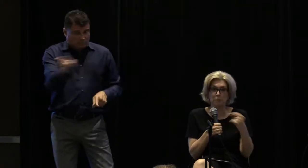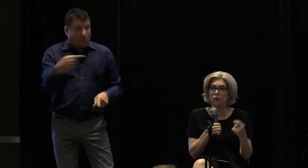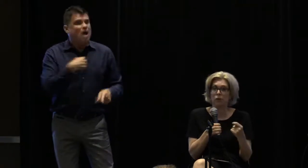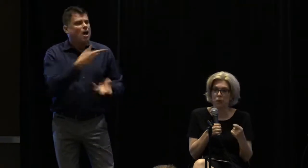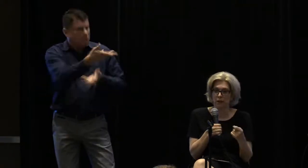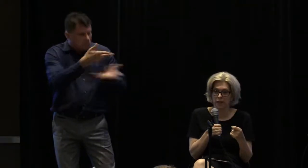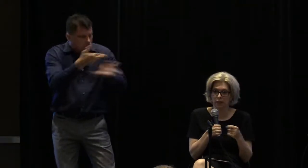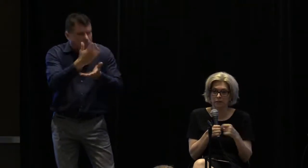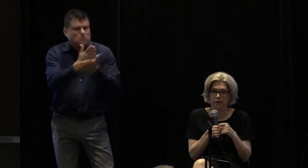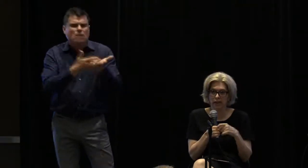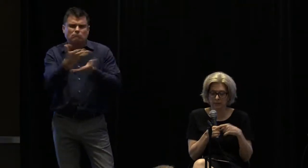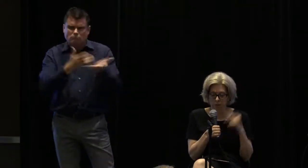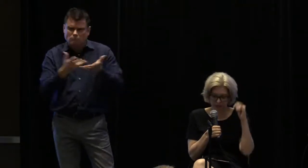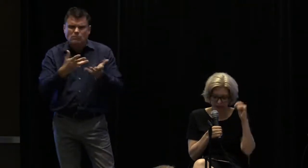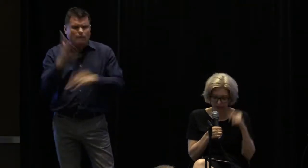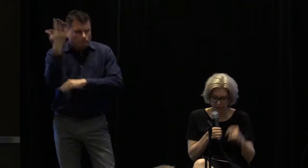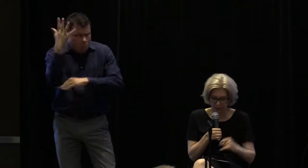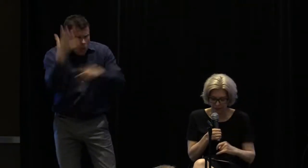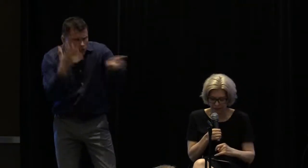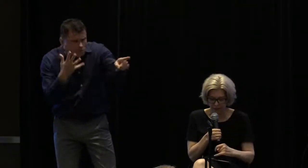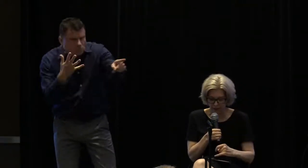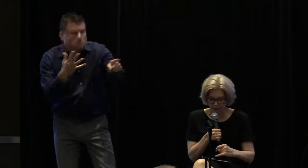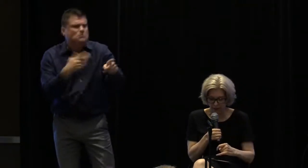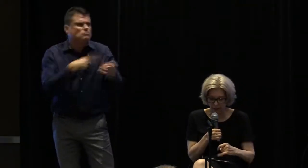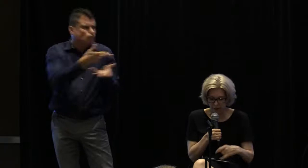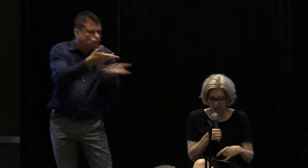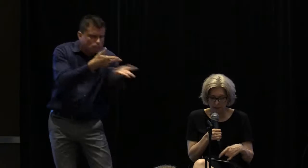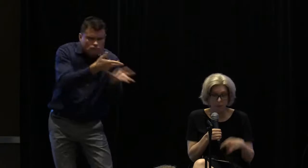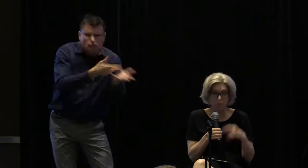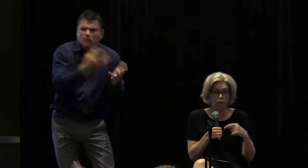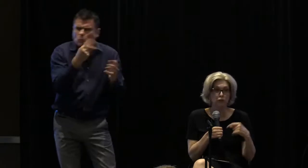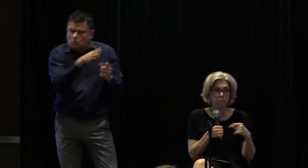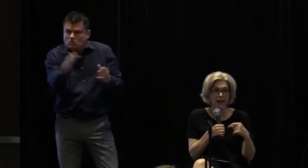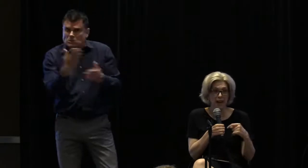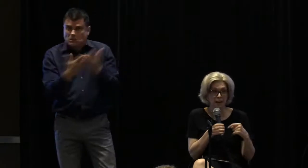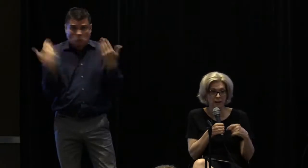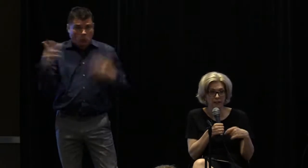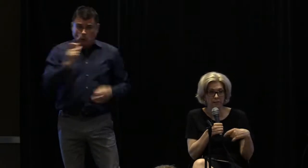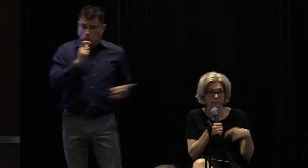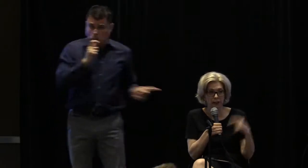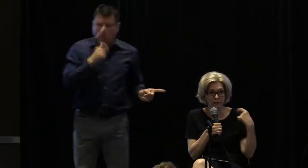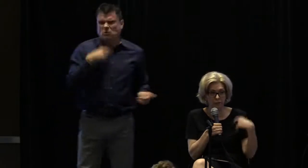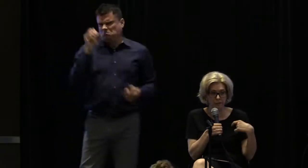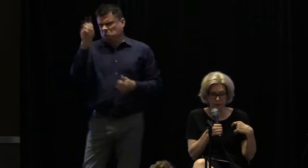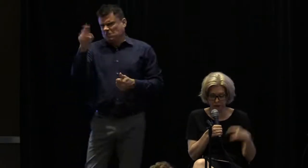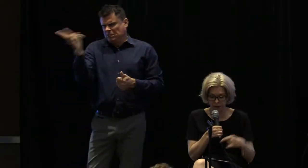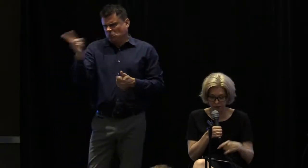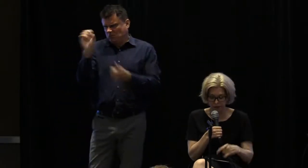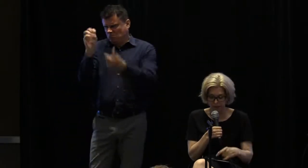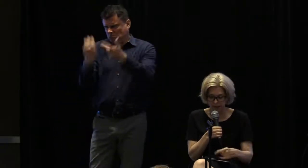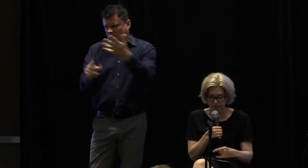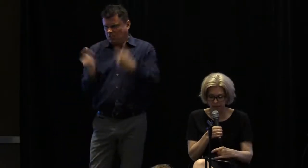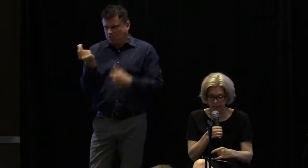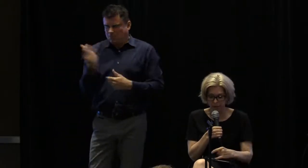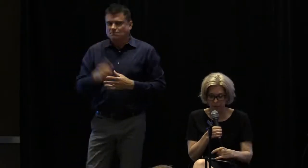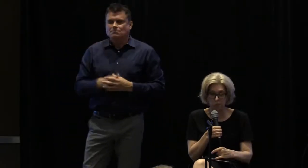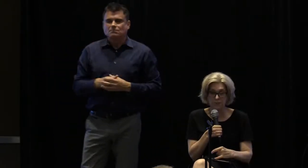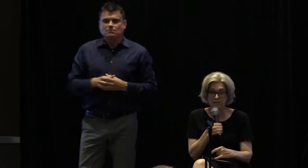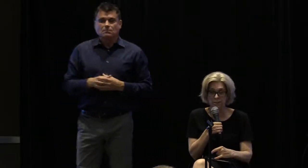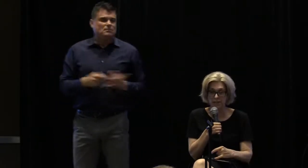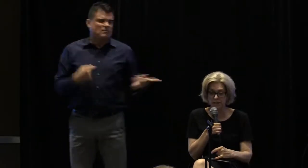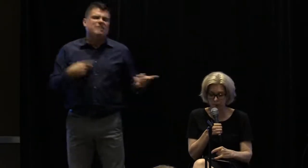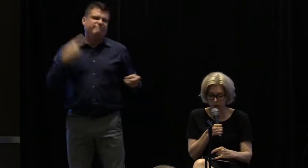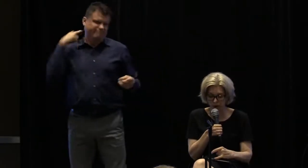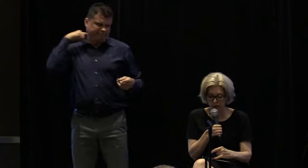But some of you don't know me at all, and so I'll just give you a little bit of history. I spent most of my adult life after my spinal cord injury advocating for people